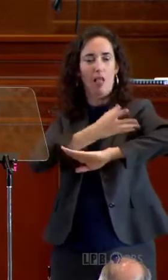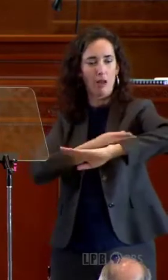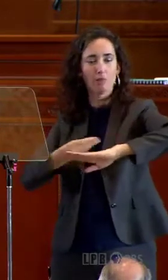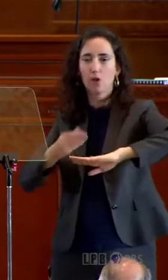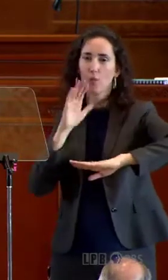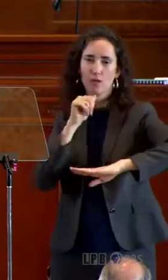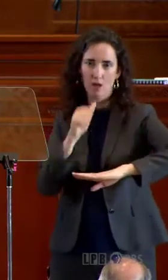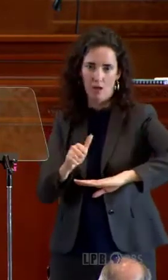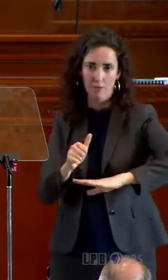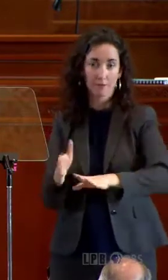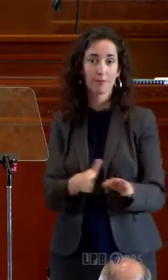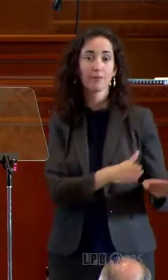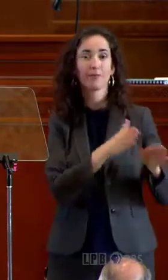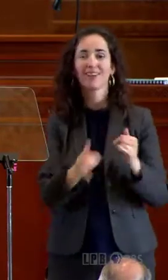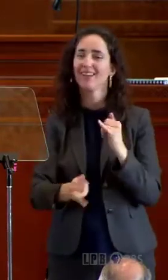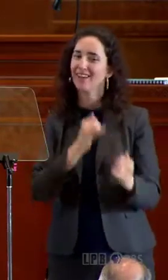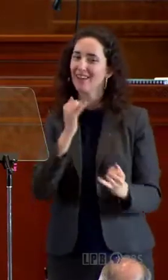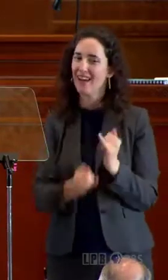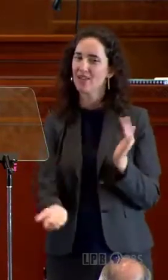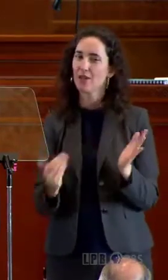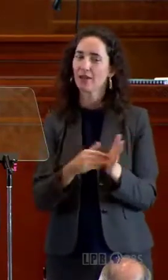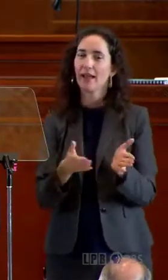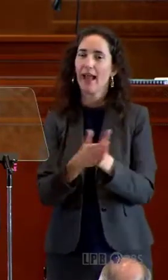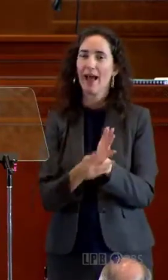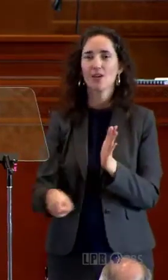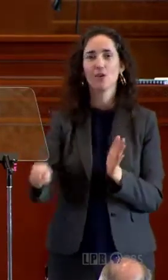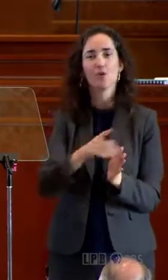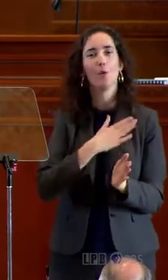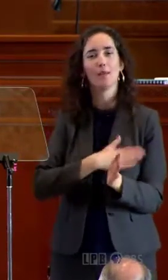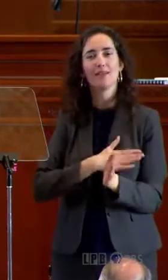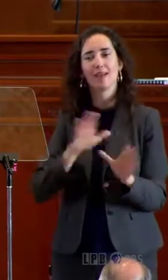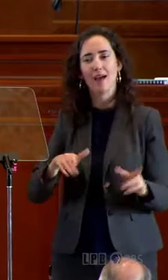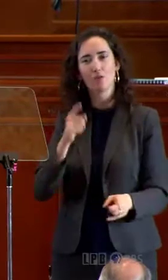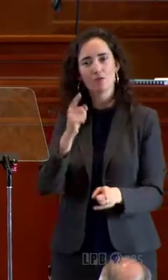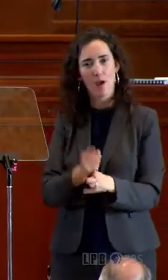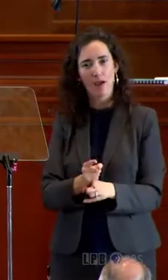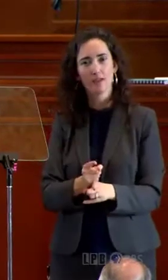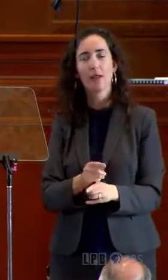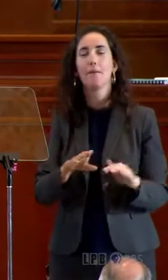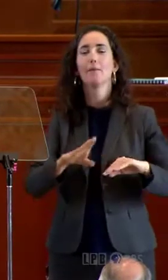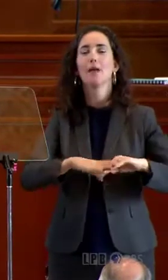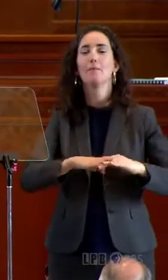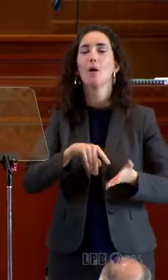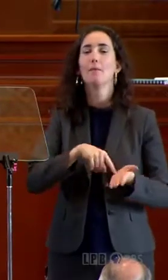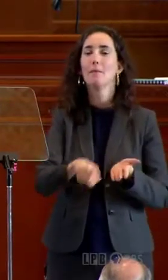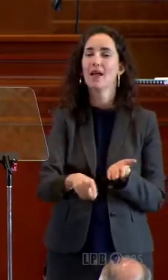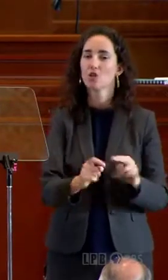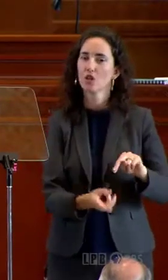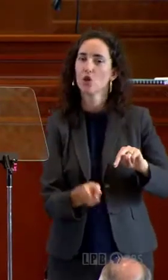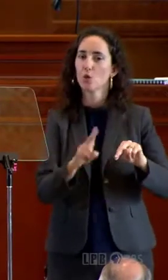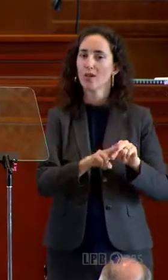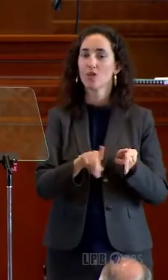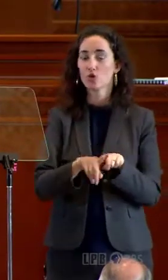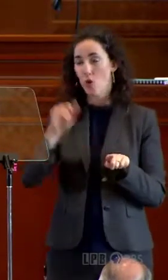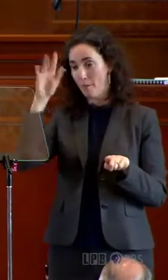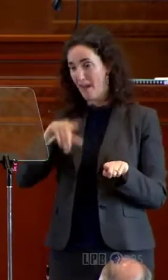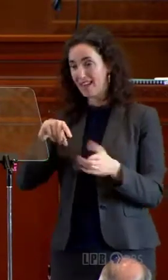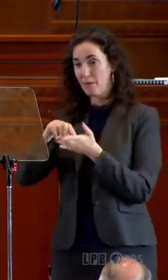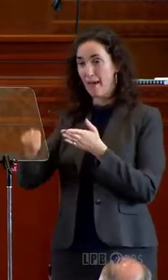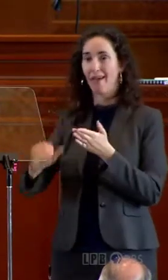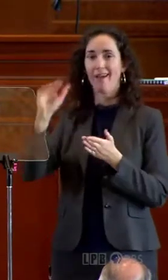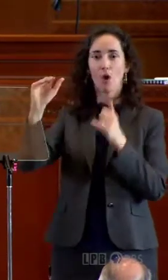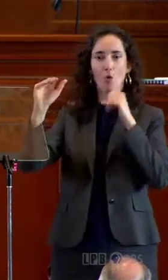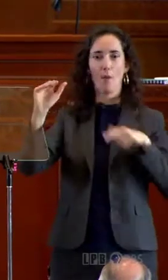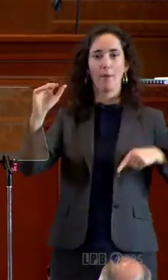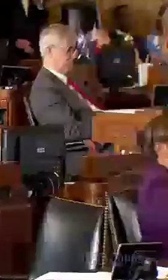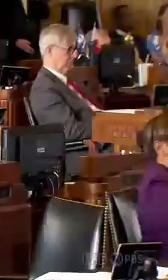Finally, I can't leave this podium without yet again making a plea for you to do the right thing and raise the minimum wage and reduce the gender pay gap. There is